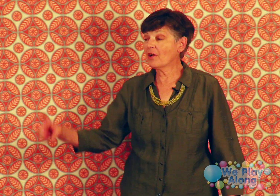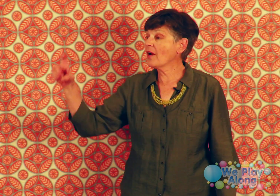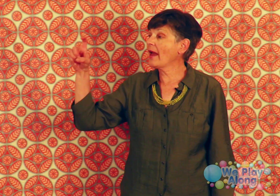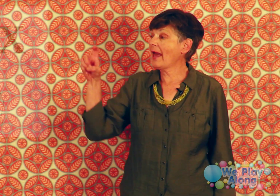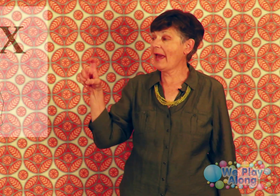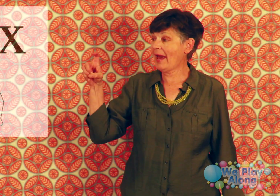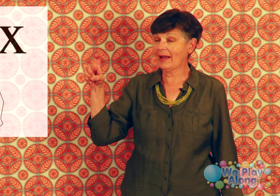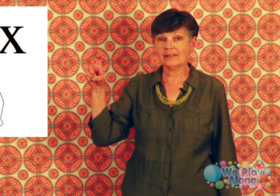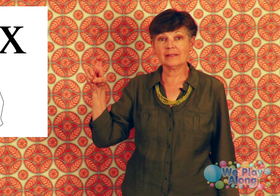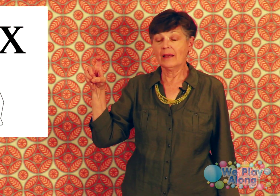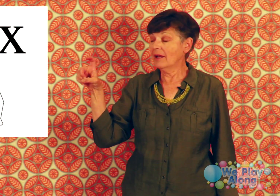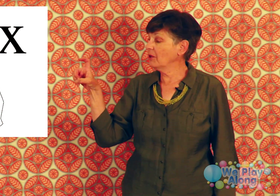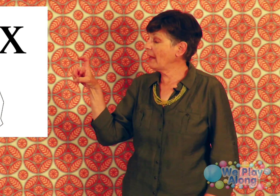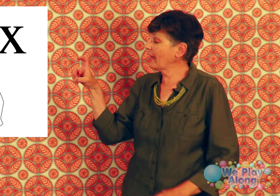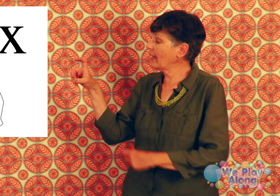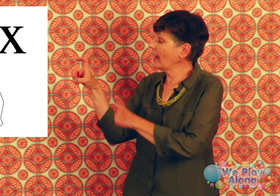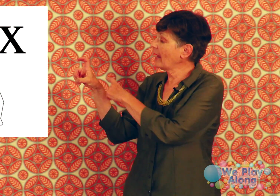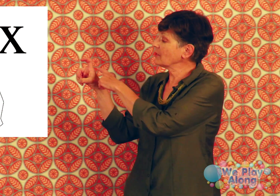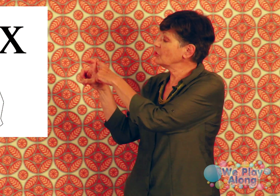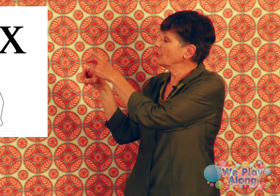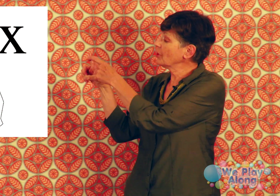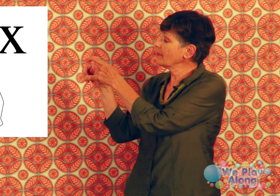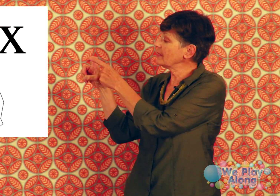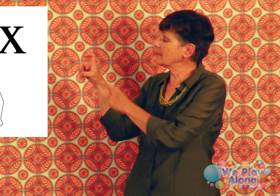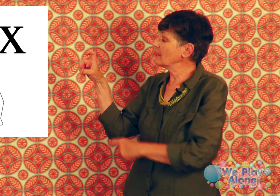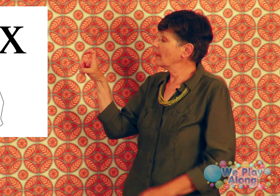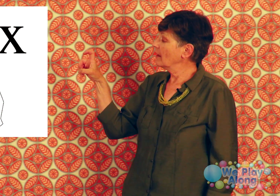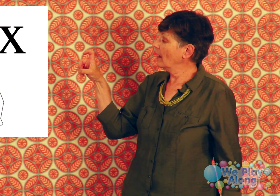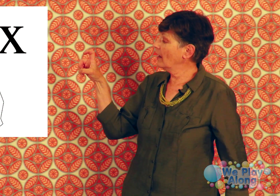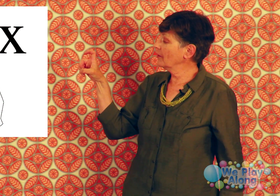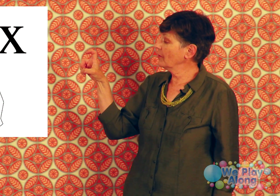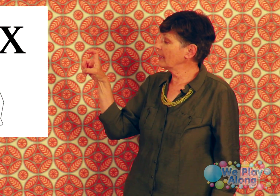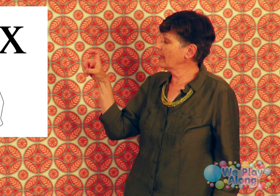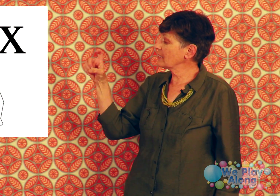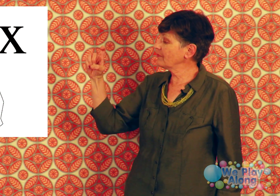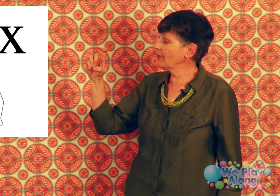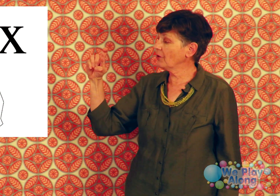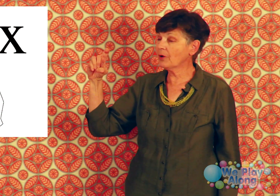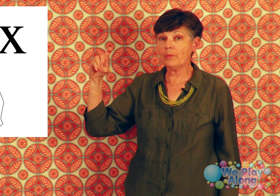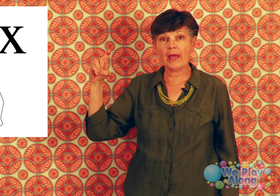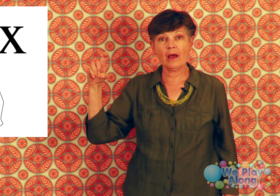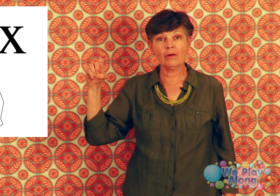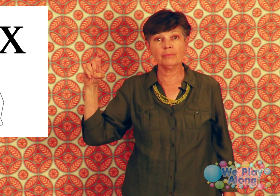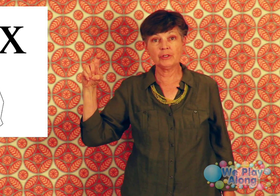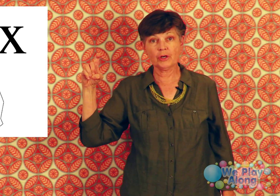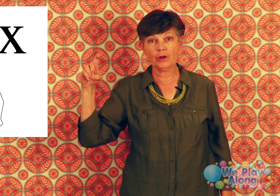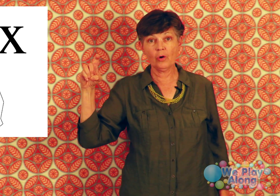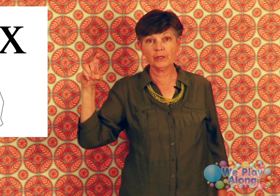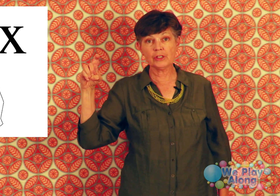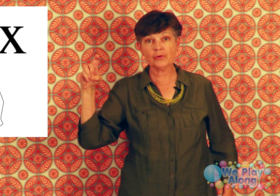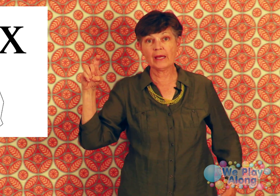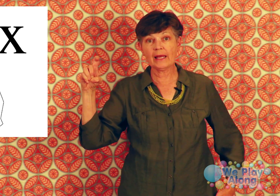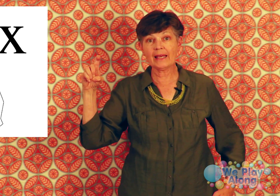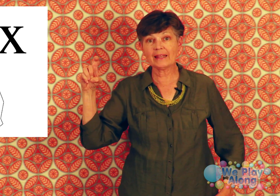letter X. Now you make an X, you hook this your index finger around, but you're going to hold it straight like